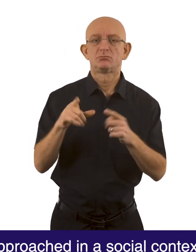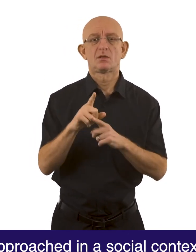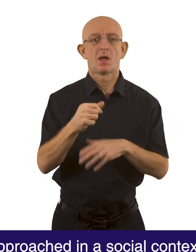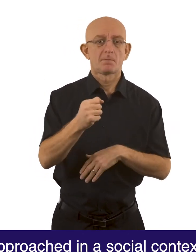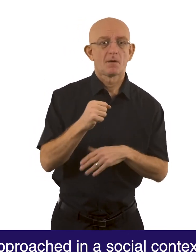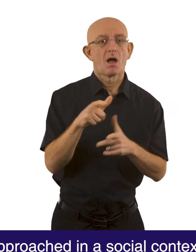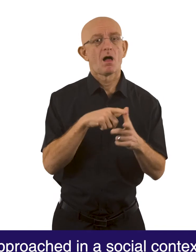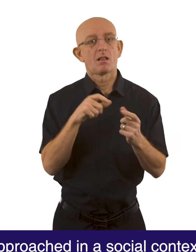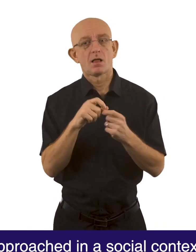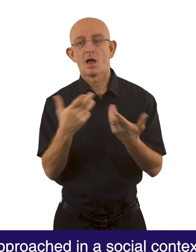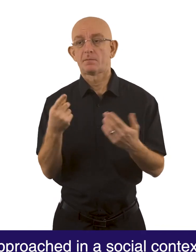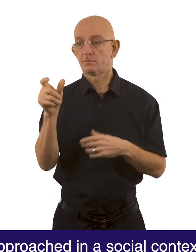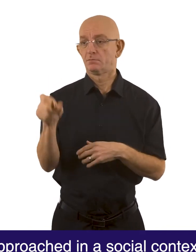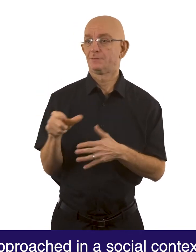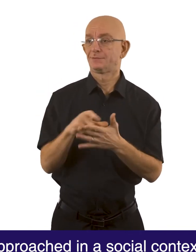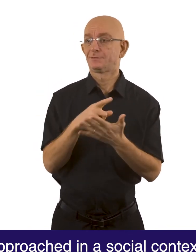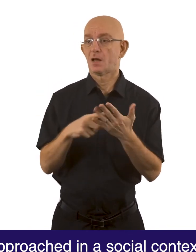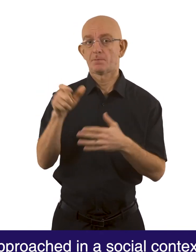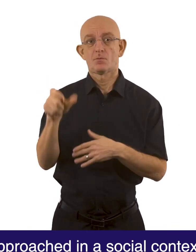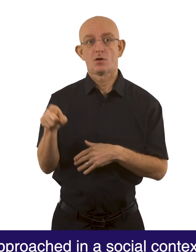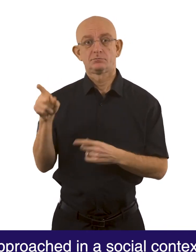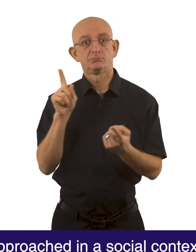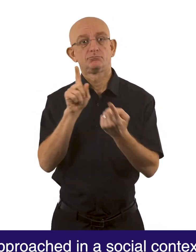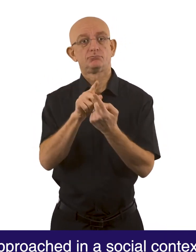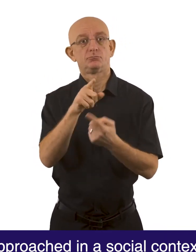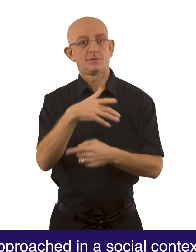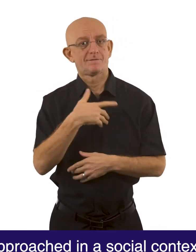Someone you approached in a social context like a bar or club.